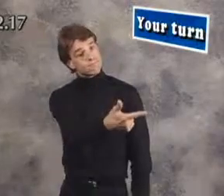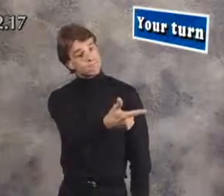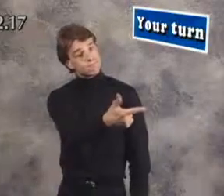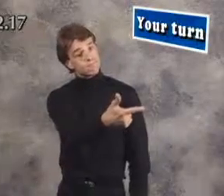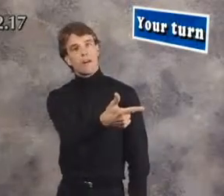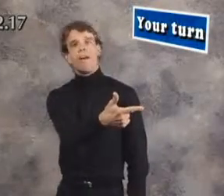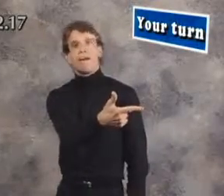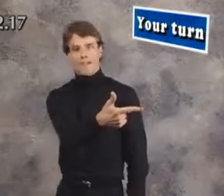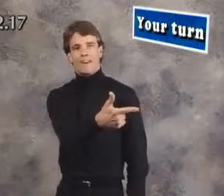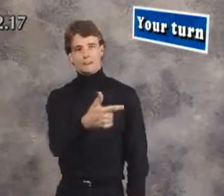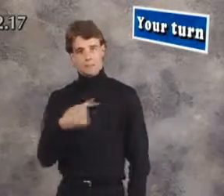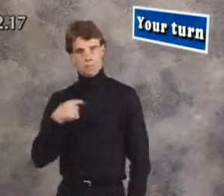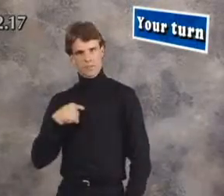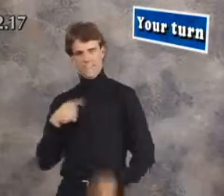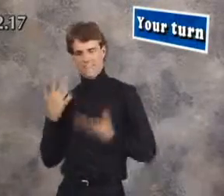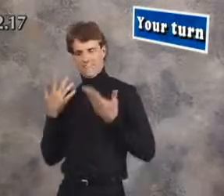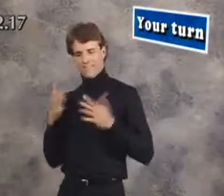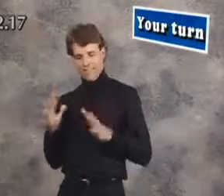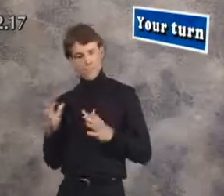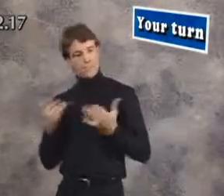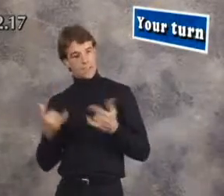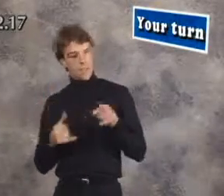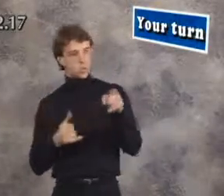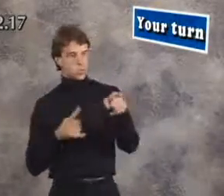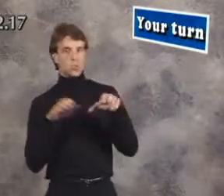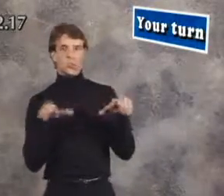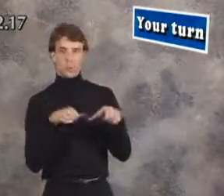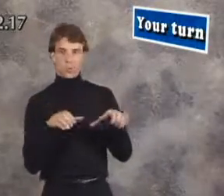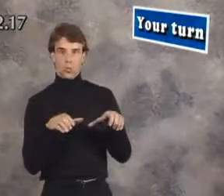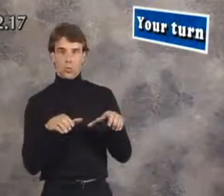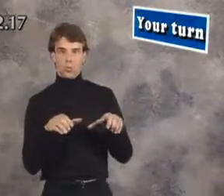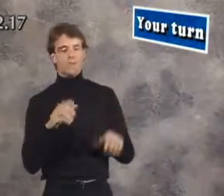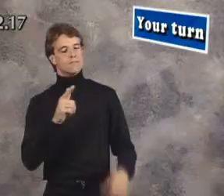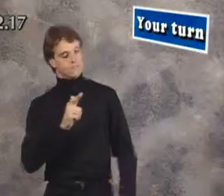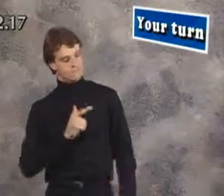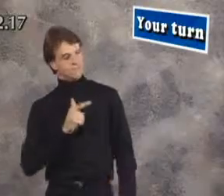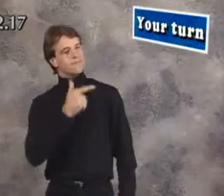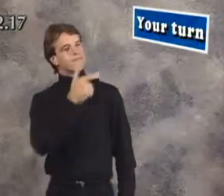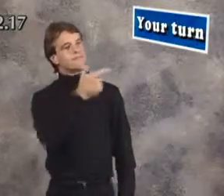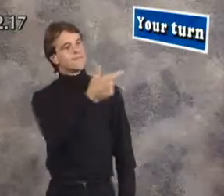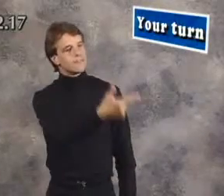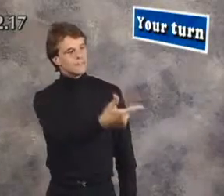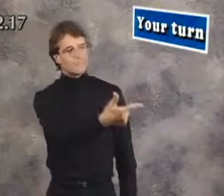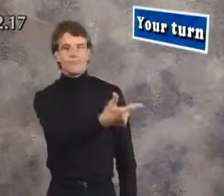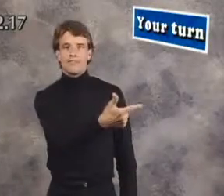Your turn. I'm finished now, now you do it. Your turn.